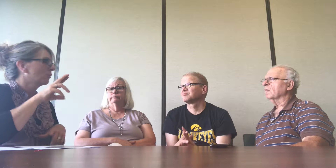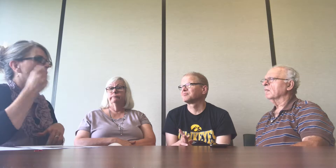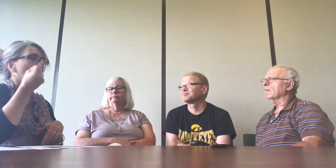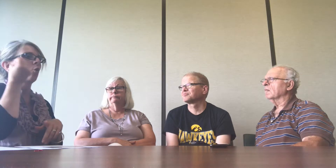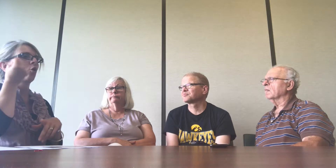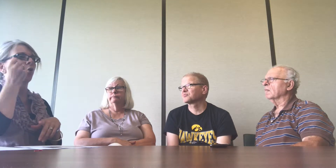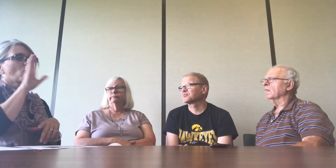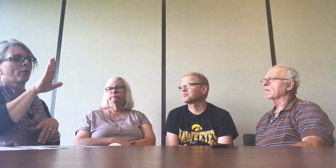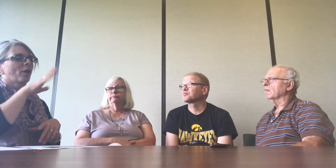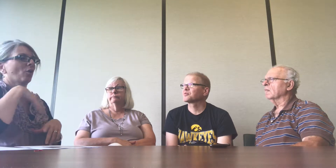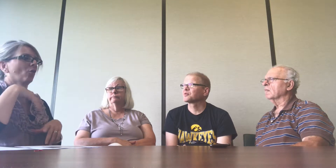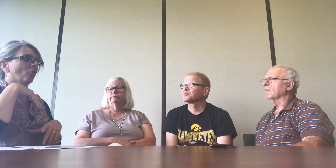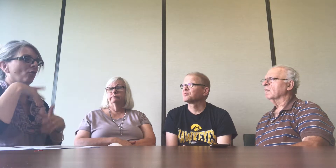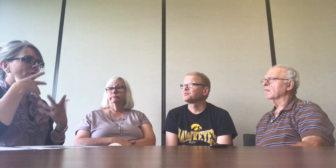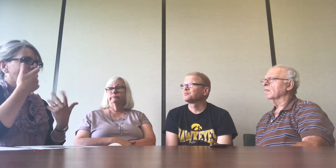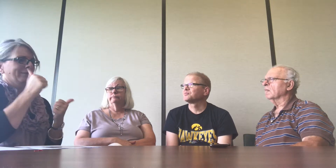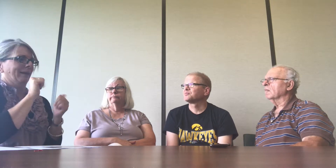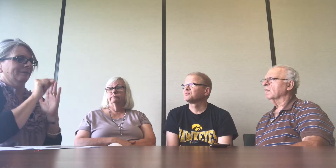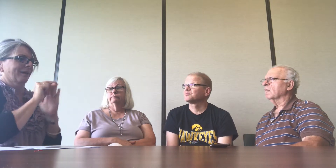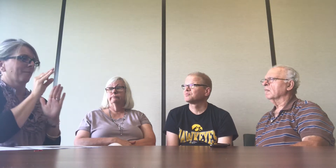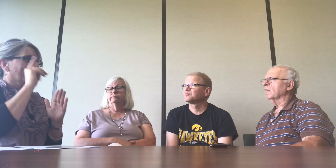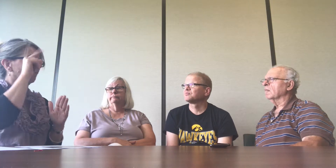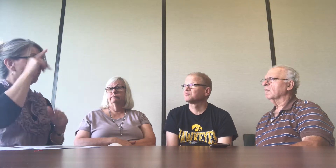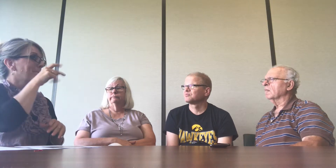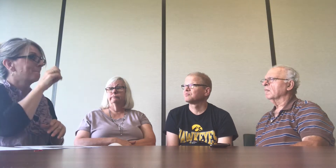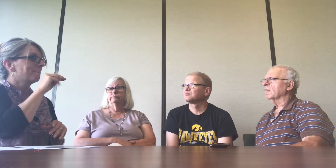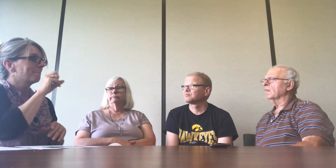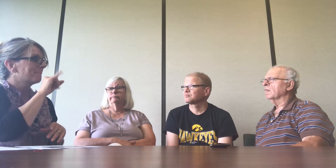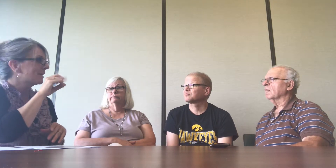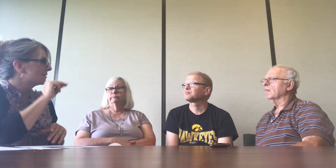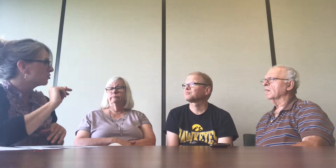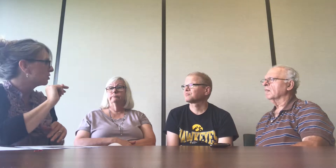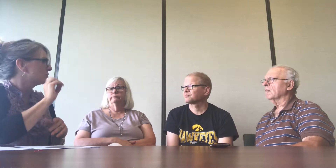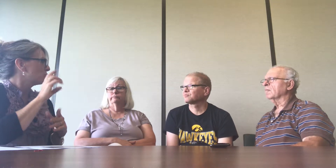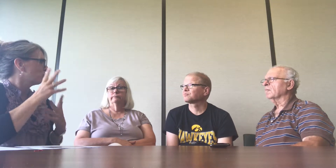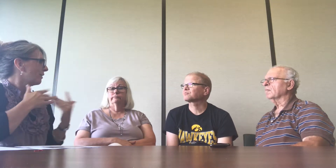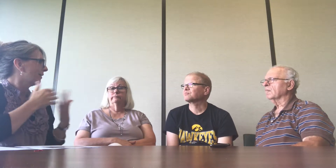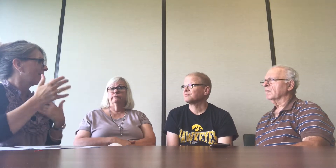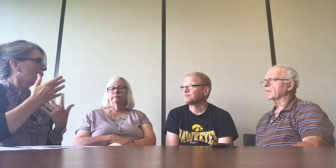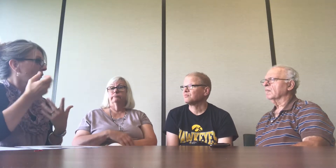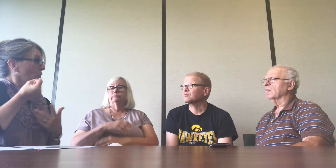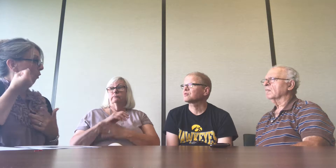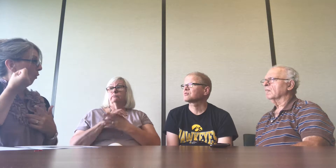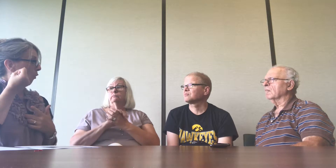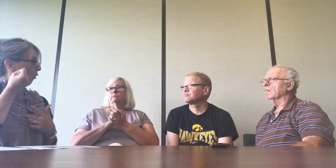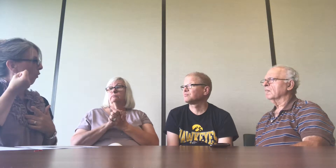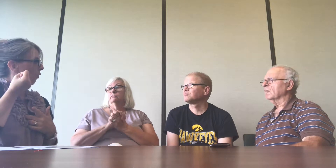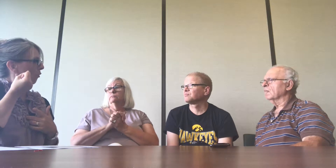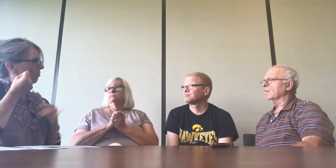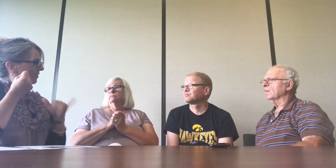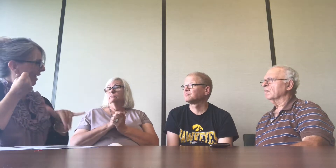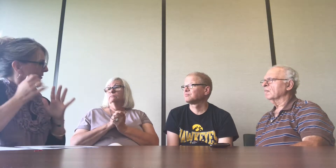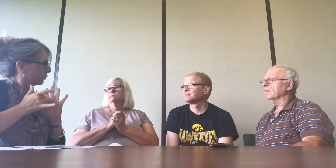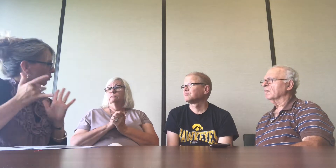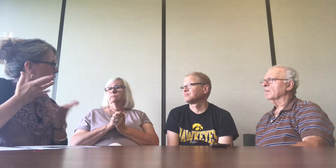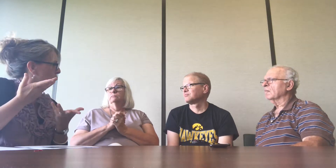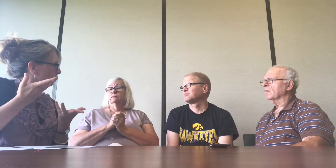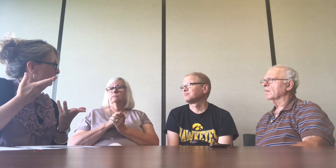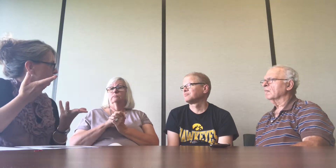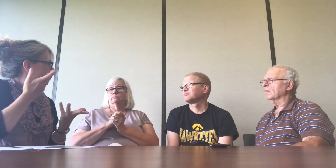see someone who's not getting access to their Social Security check or their pension check, it's being withheld